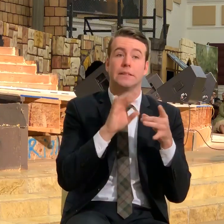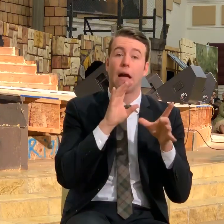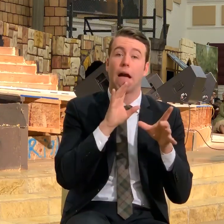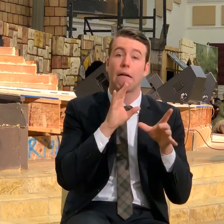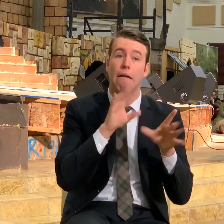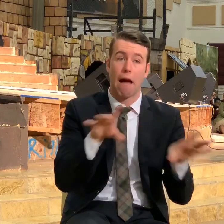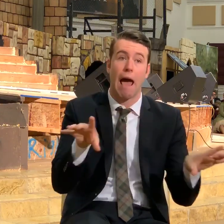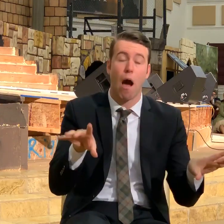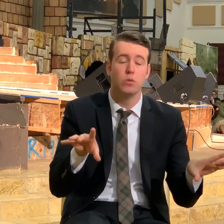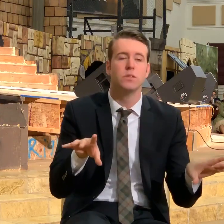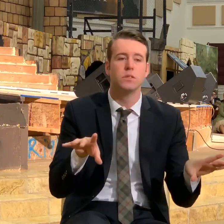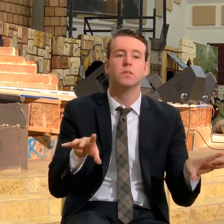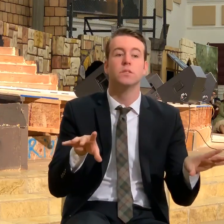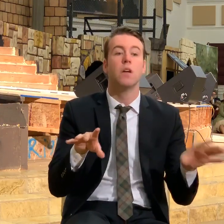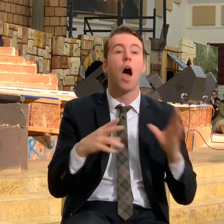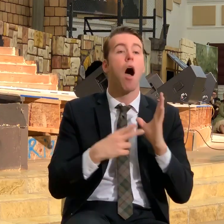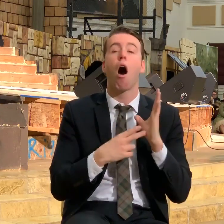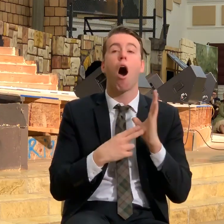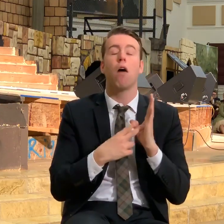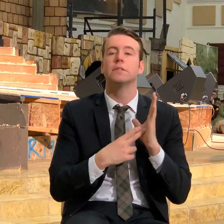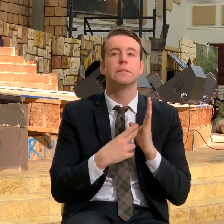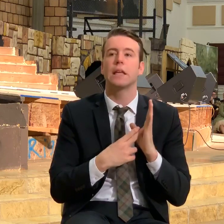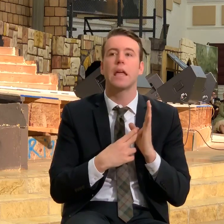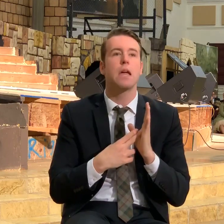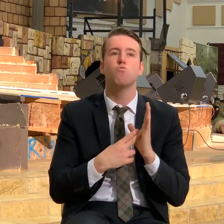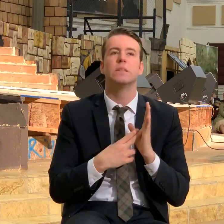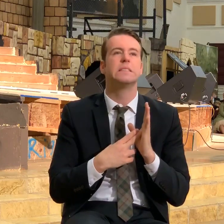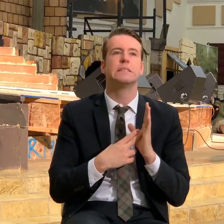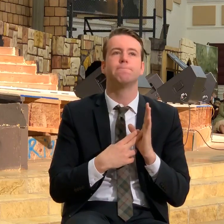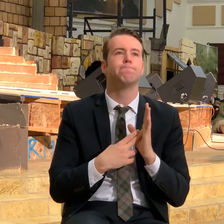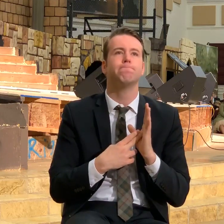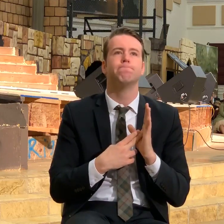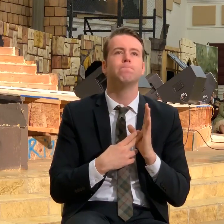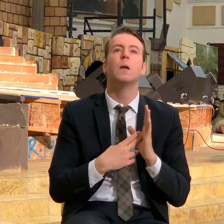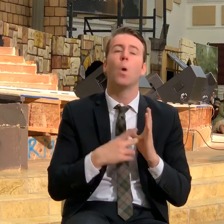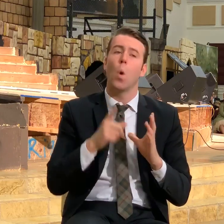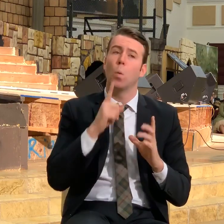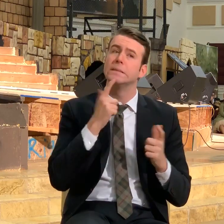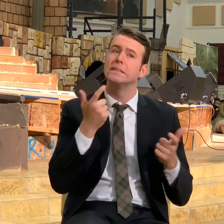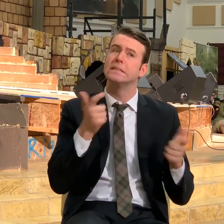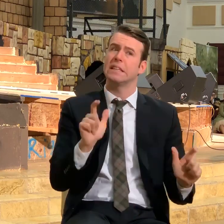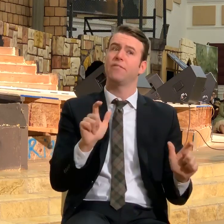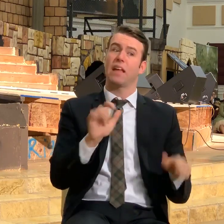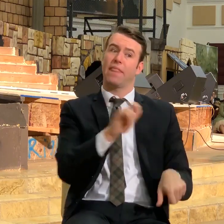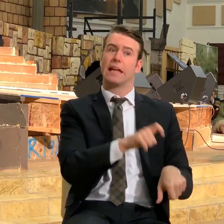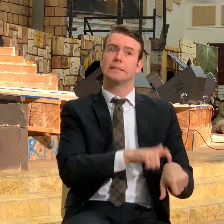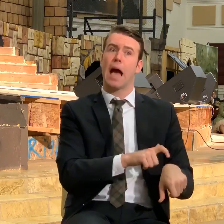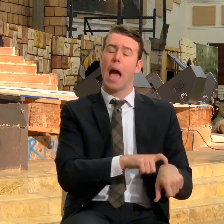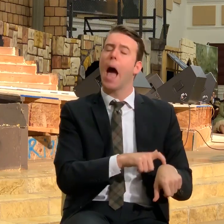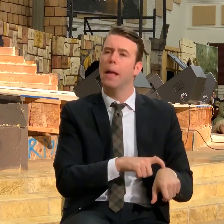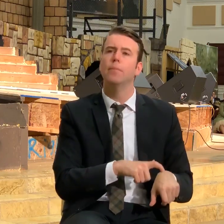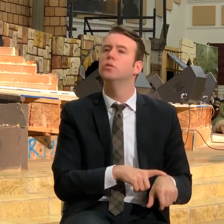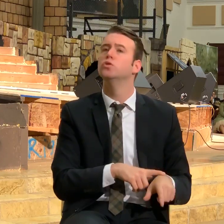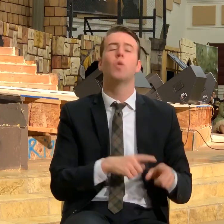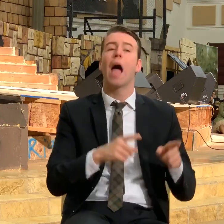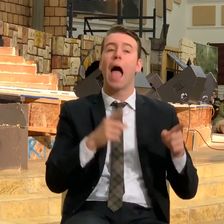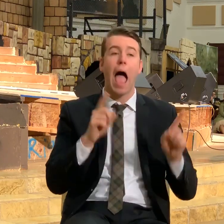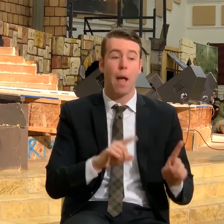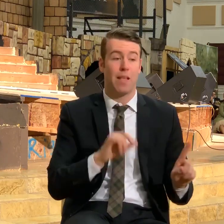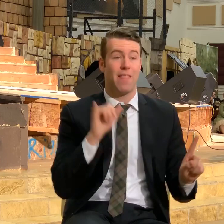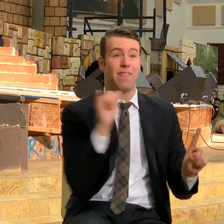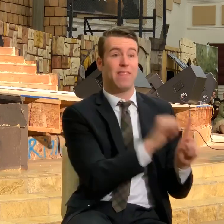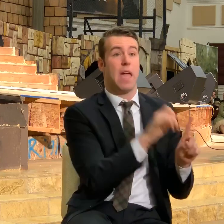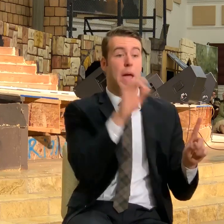out, and honestly, it was something that was pretty significant at the time. And so it happened that